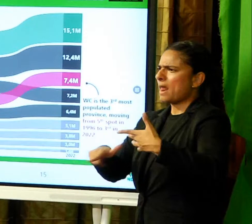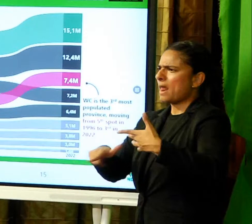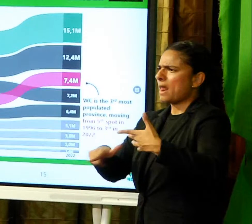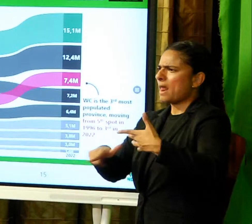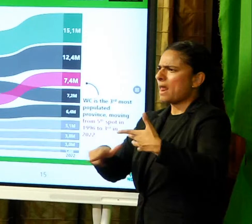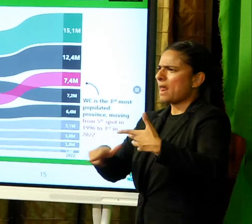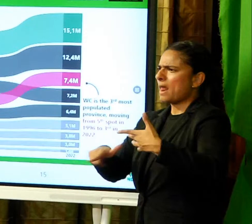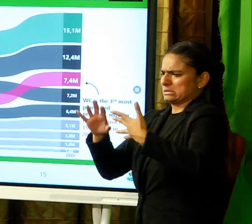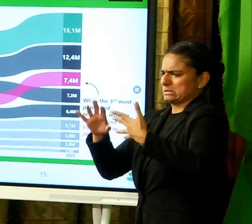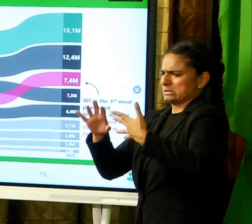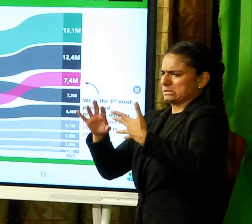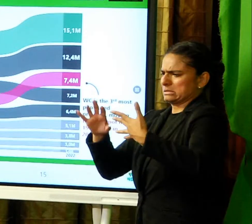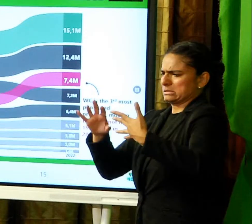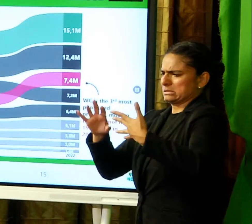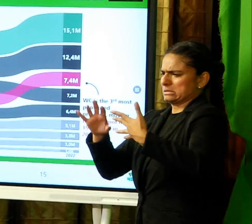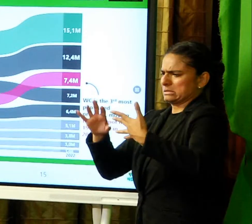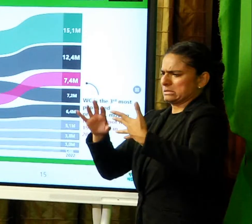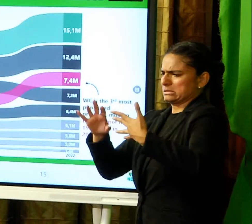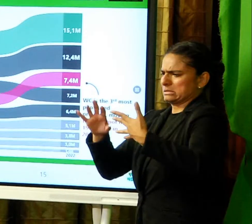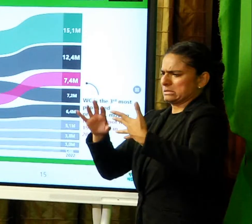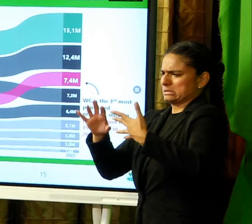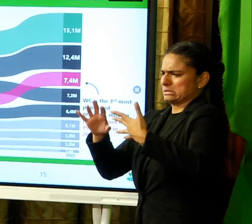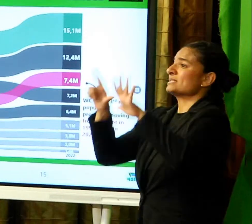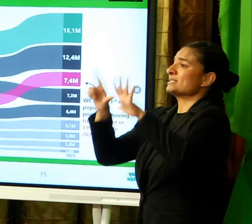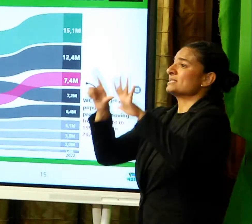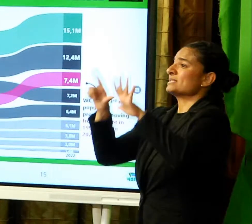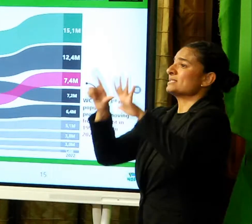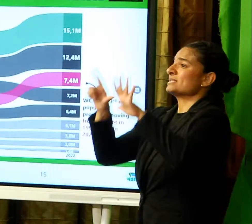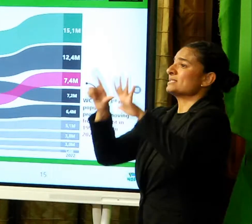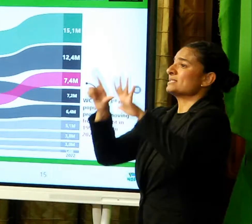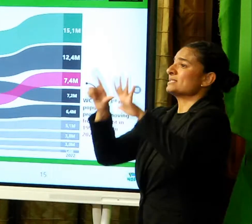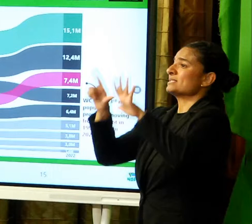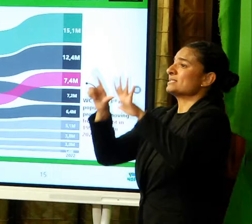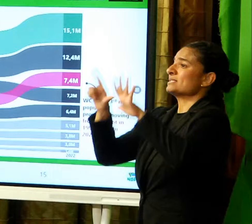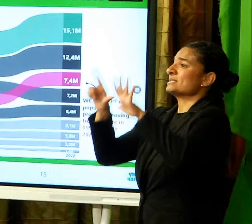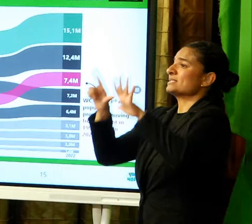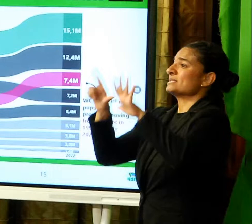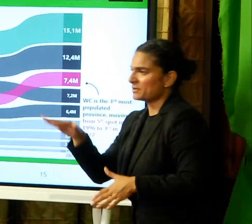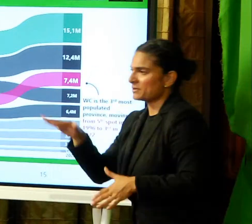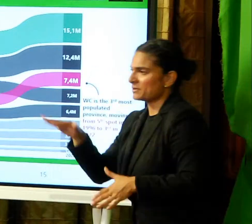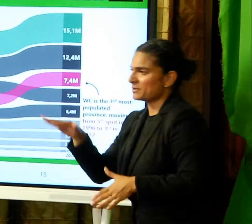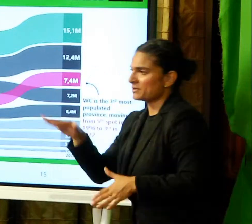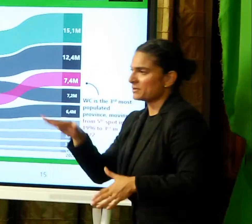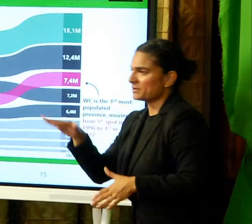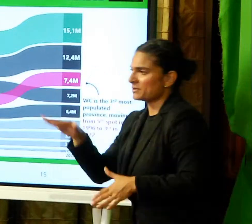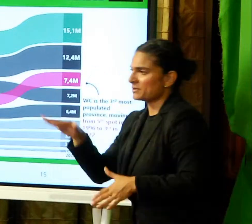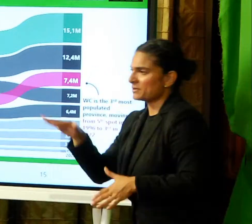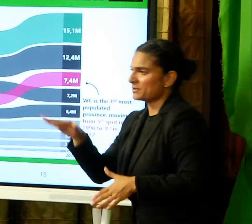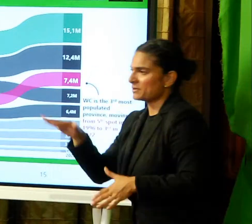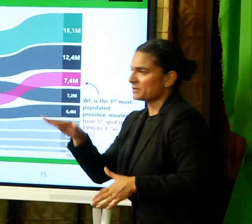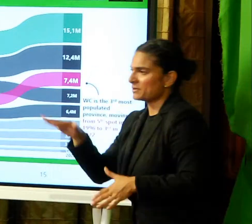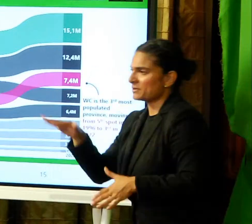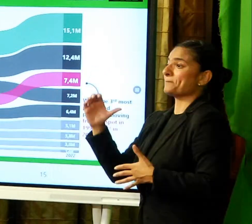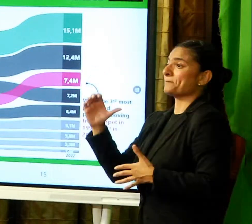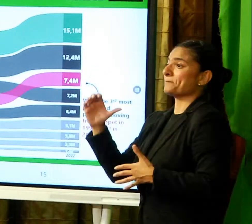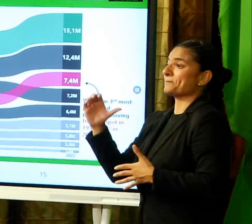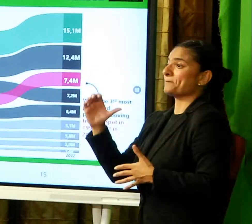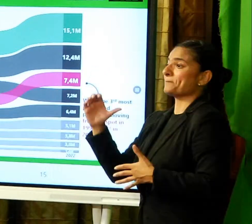million, followed by the Eastern Cape, sitting at 7.2 million, 6.4 million,